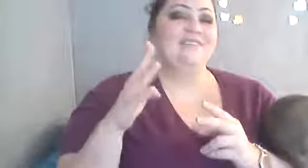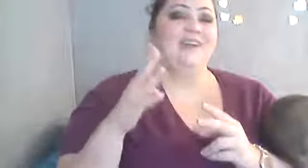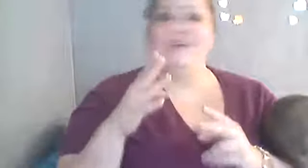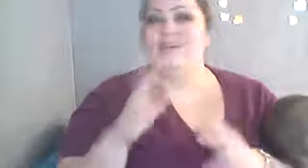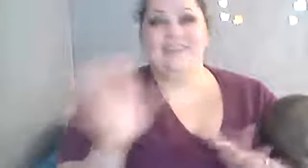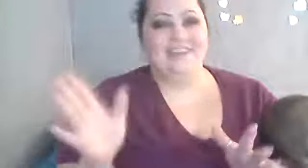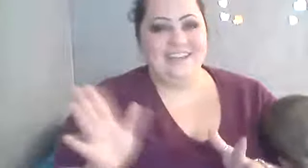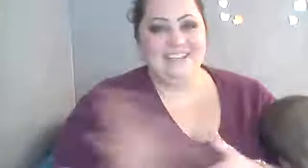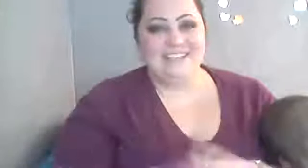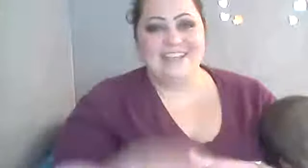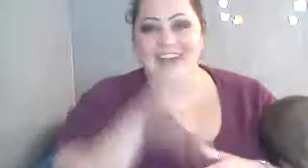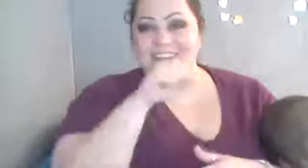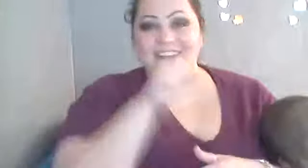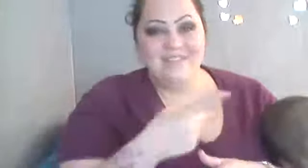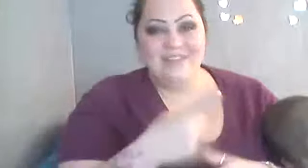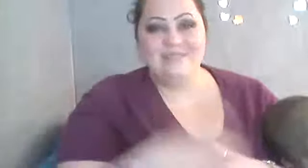very hilarious. I love them.